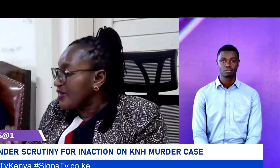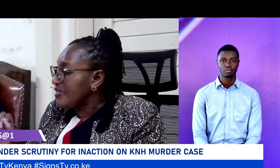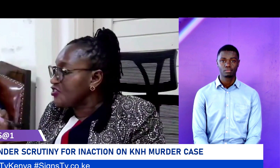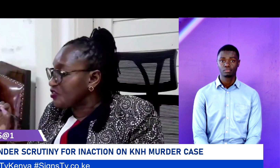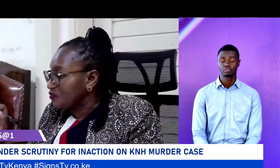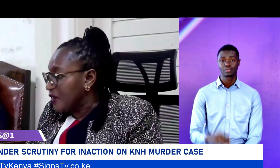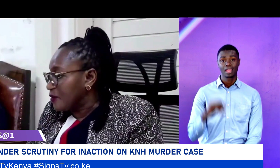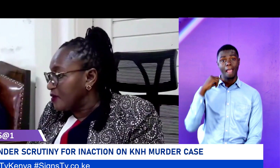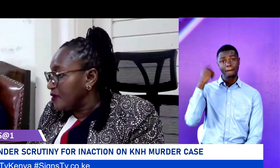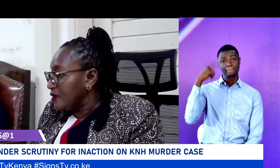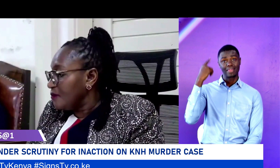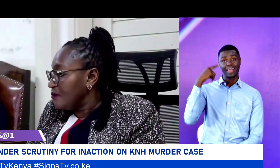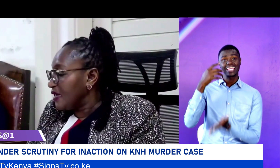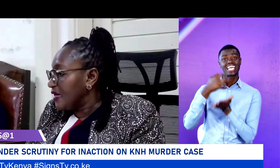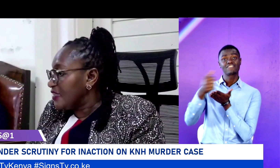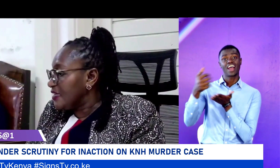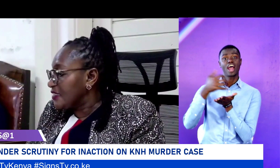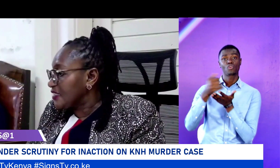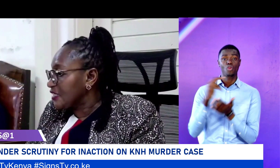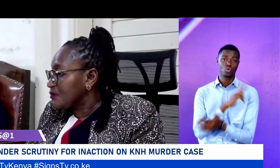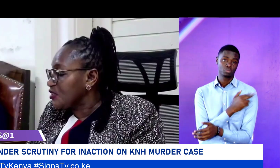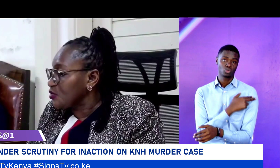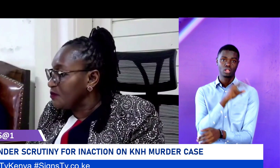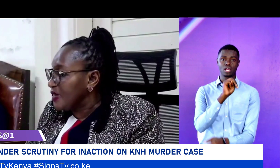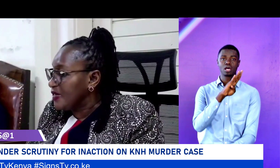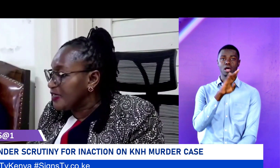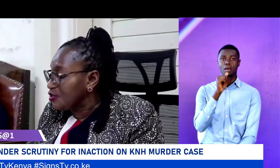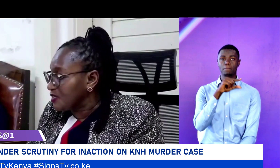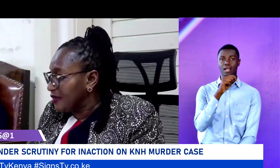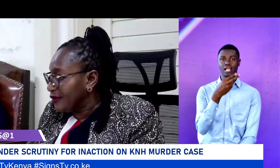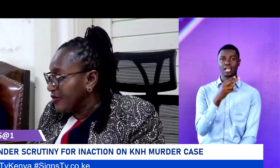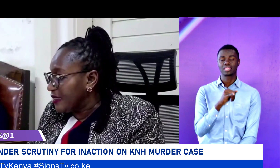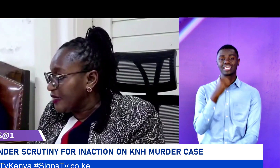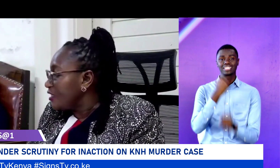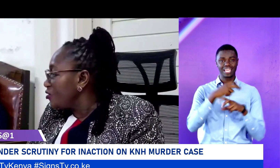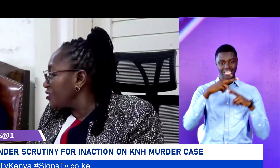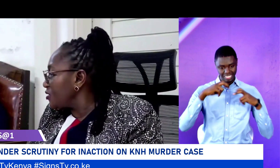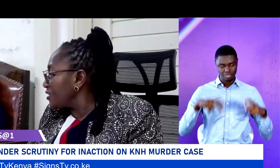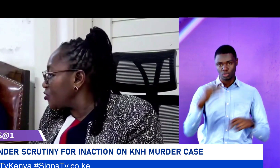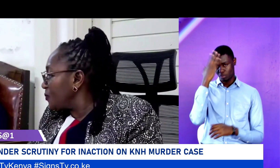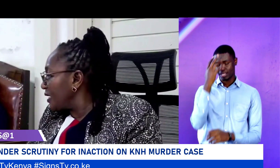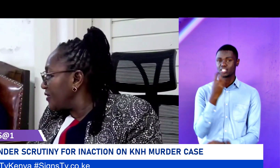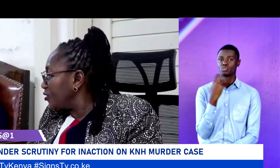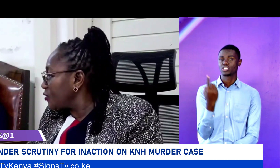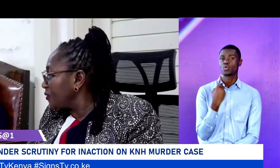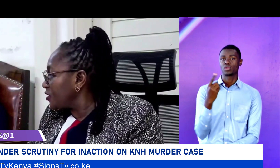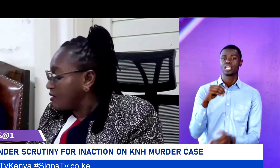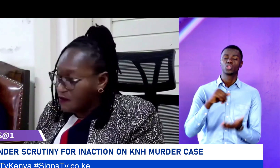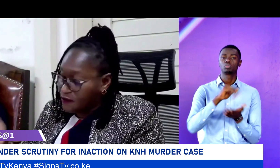Mathare is referral. Mbagathi does assessments on Monday and Tuesday only, to be escorted to Mbagathi Hospital for